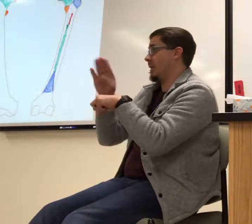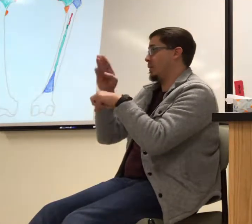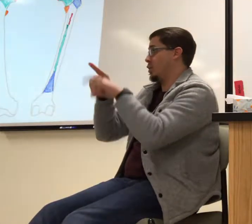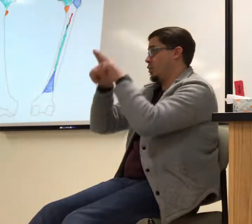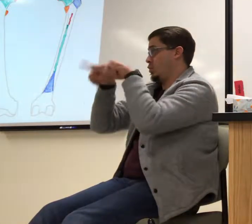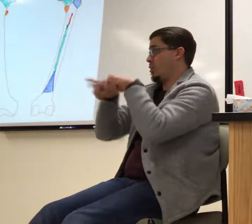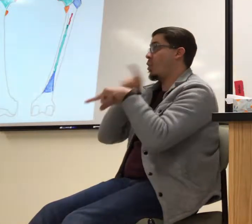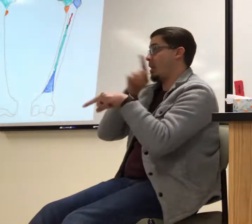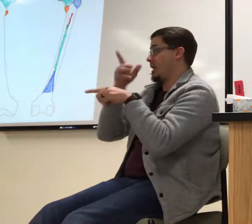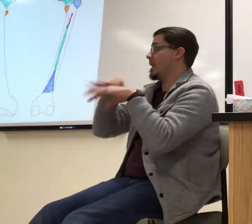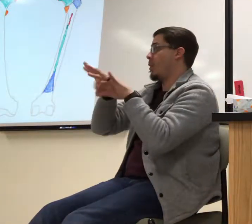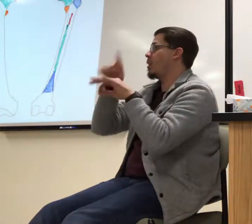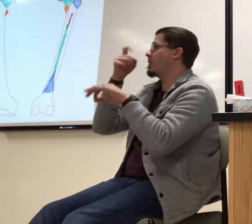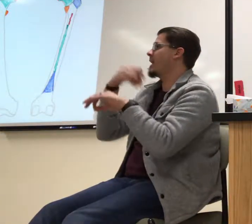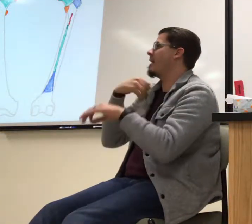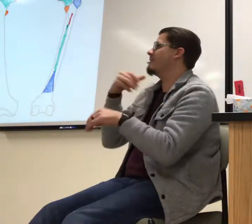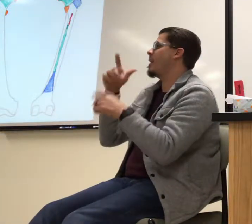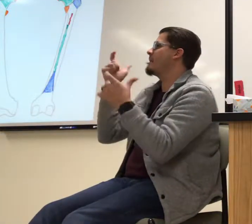structures in this region.